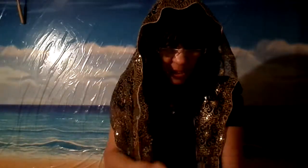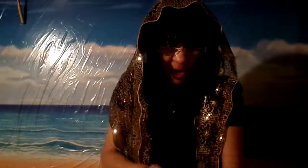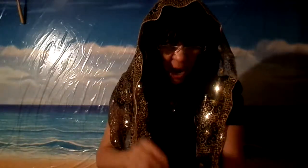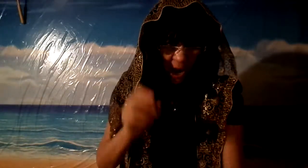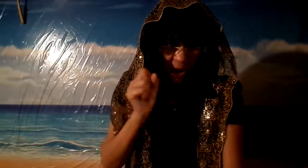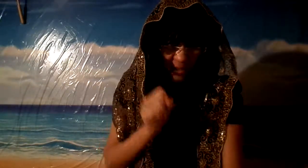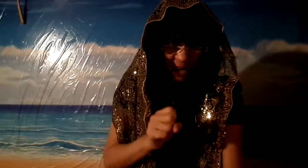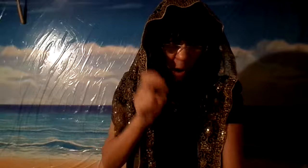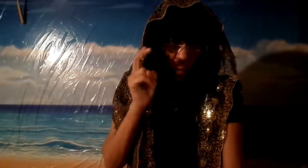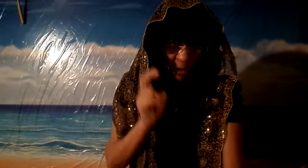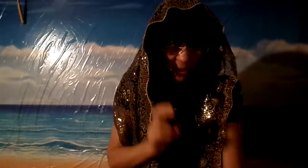1 Corinthians 14:18,